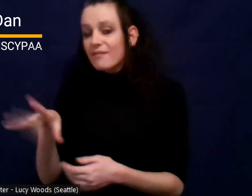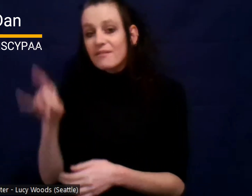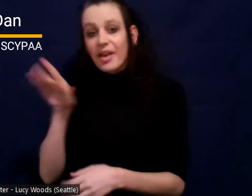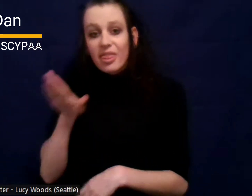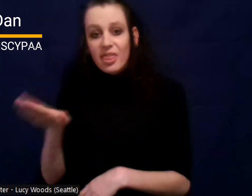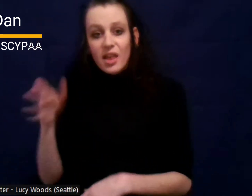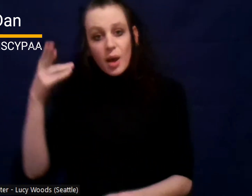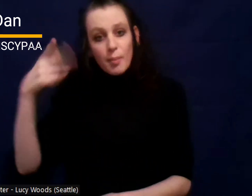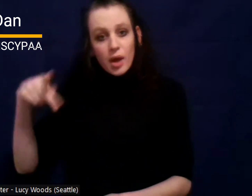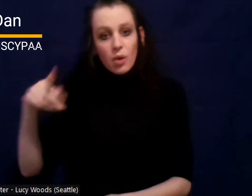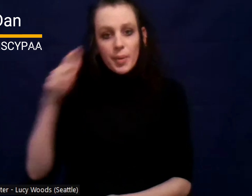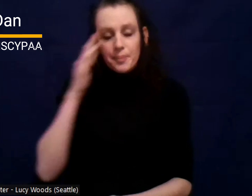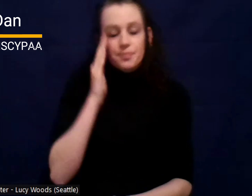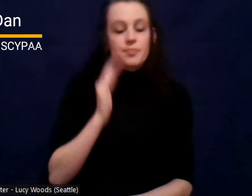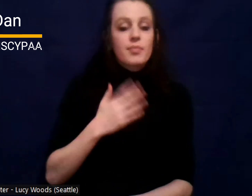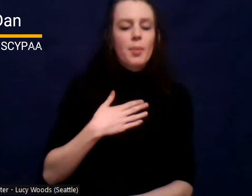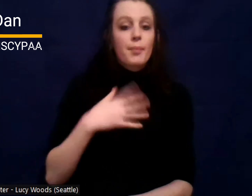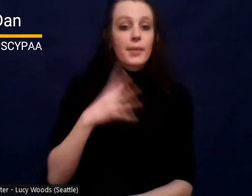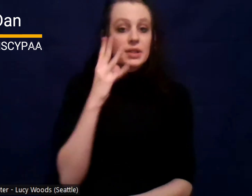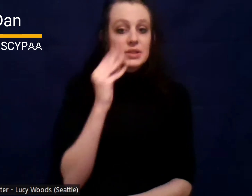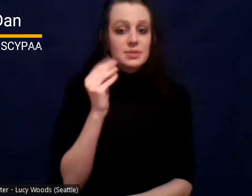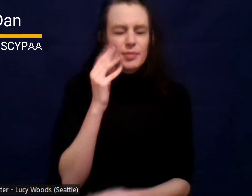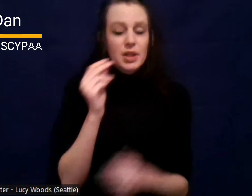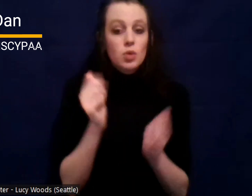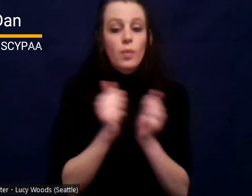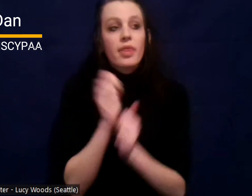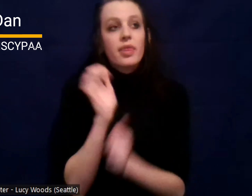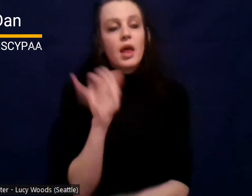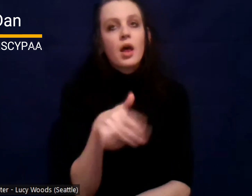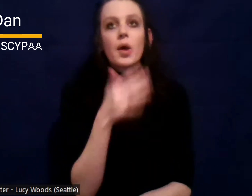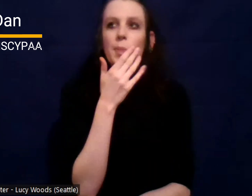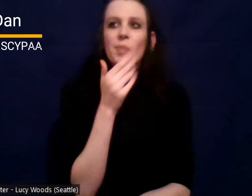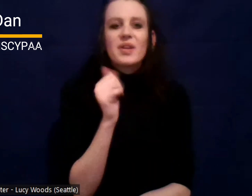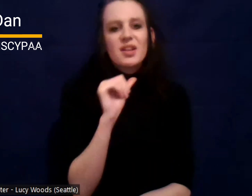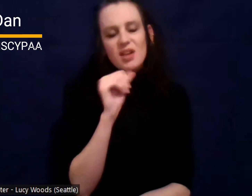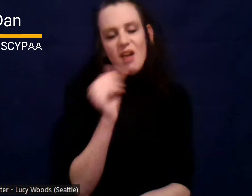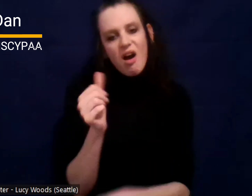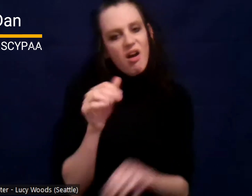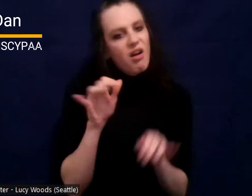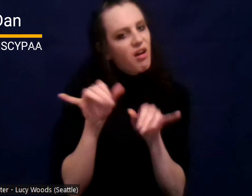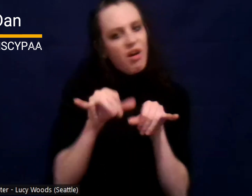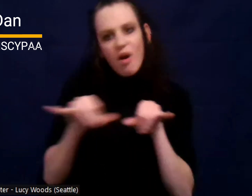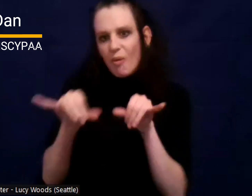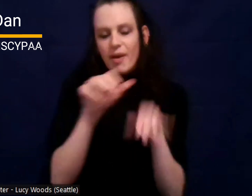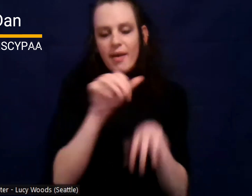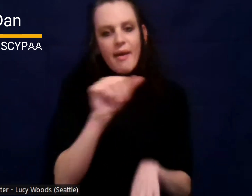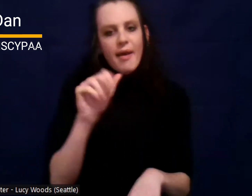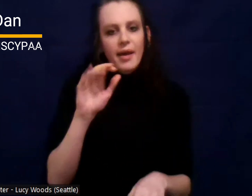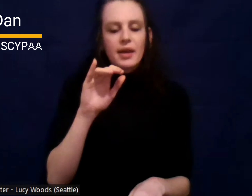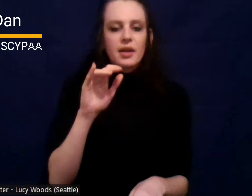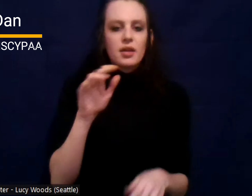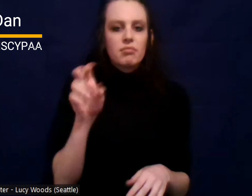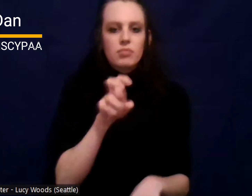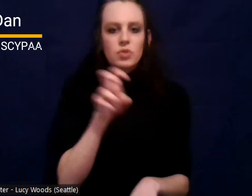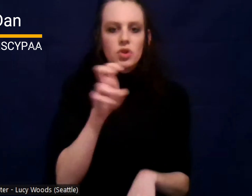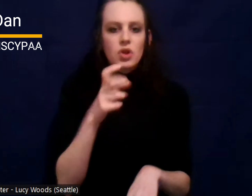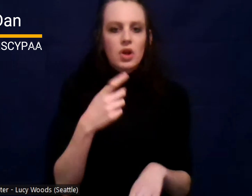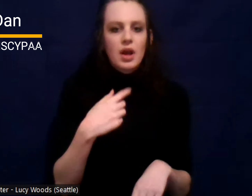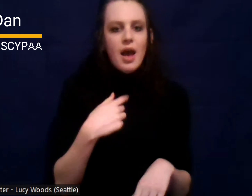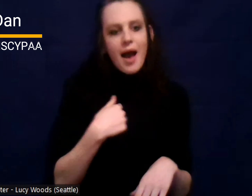my journey with like that isn't really like the classic AA journey where I got sober, did the steps, and everything got